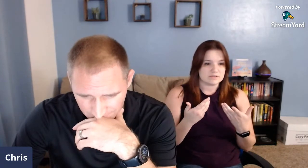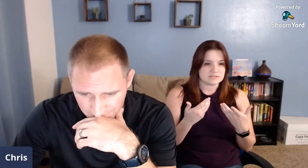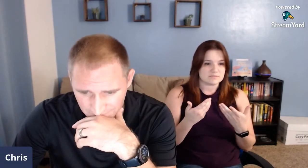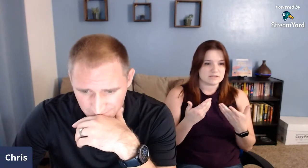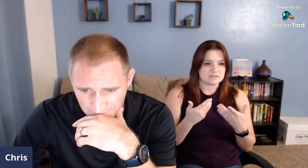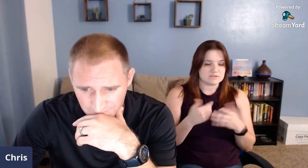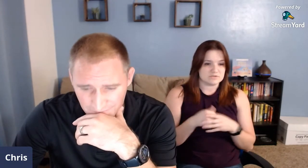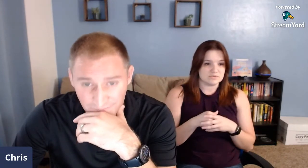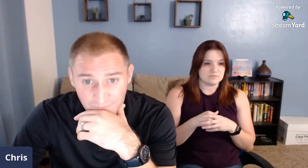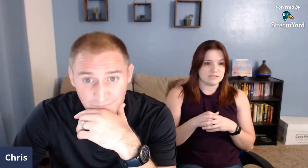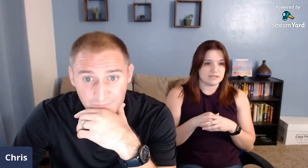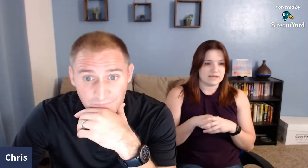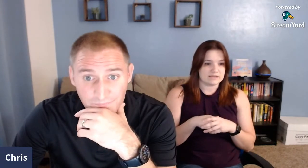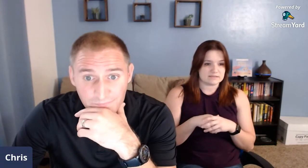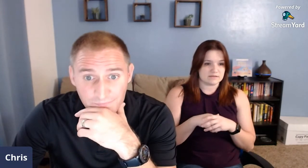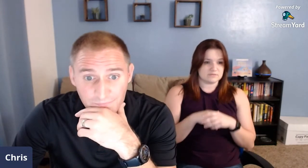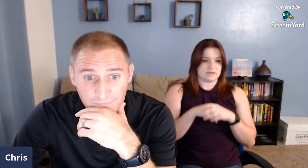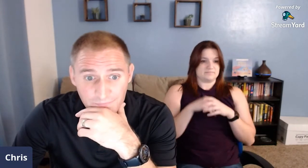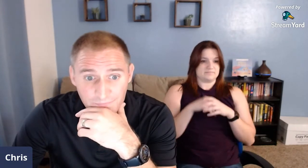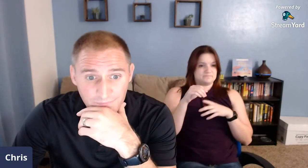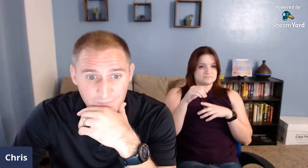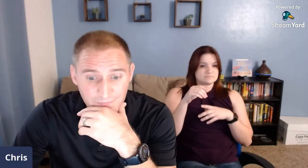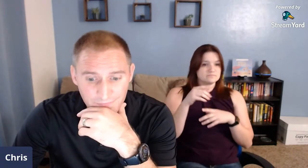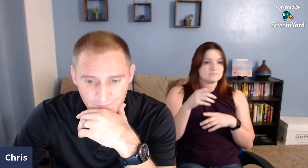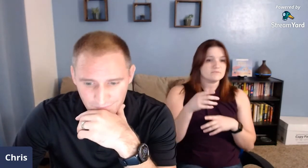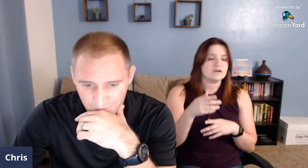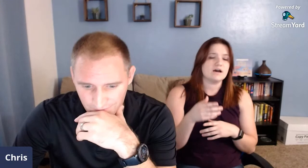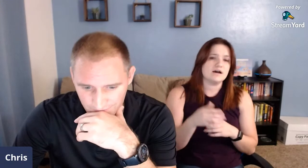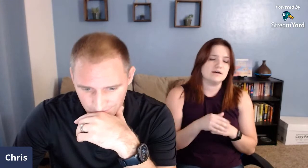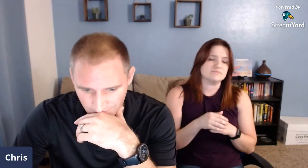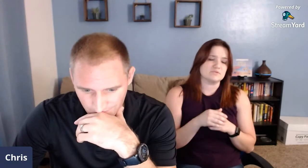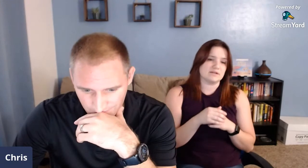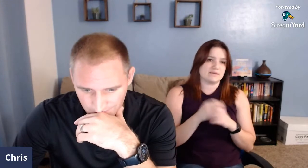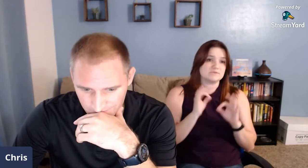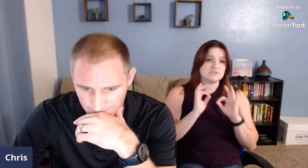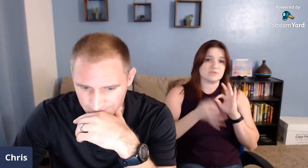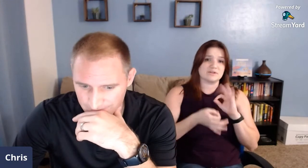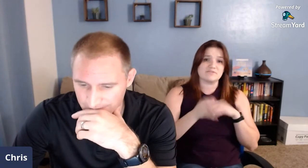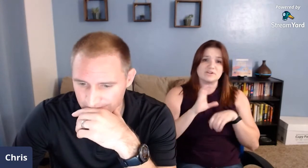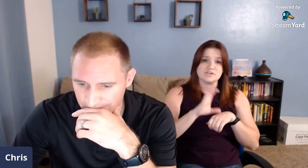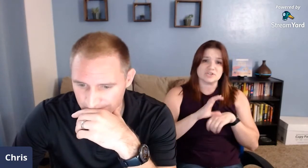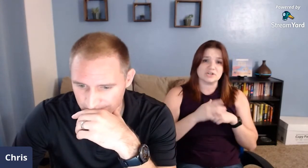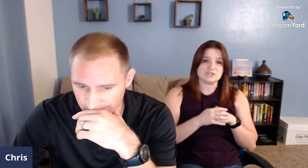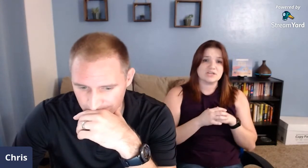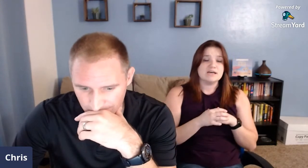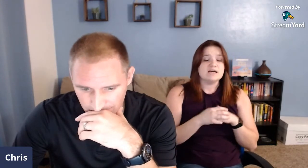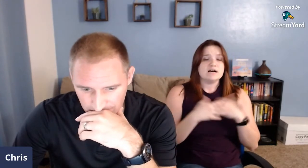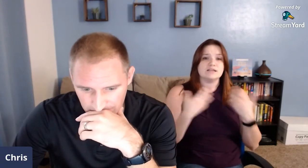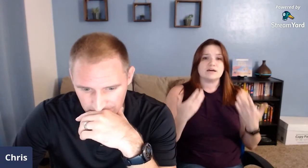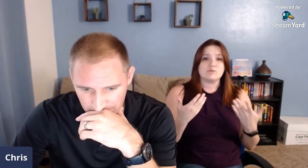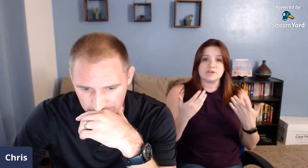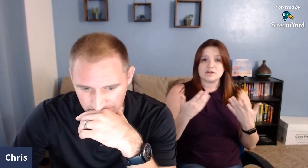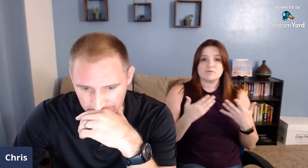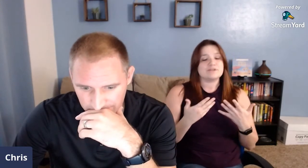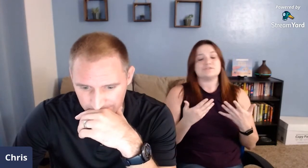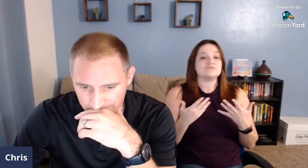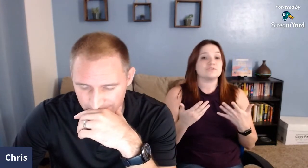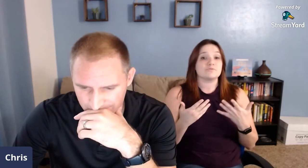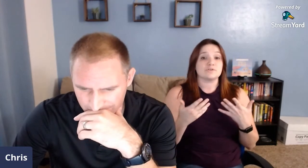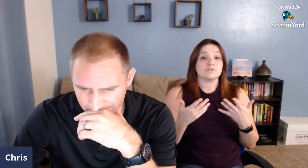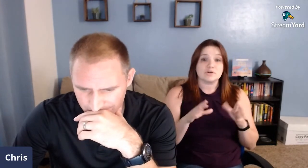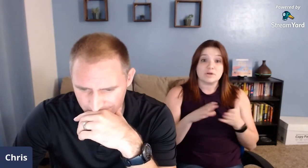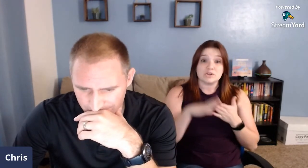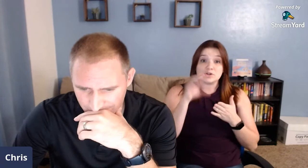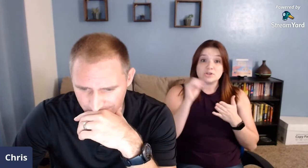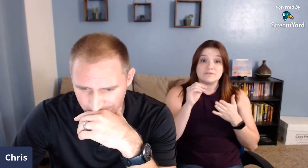how to express Zoom in ASL. Okay. So when it comes to interpreting for your church, what you're going to want to do is